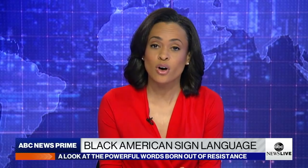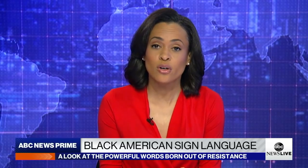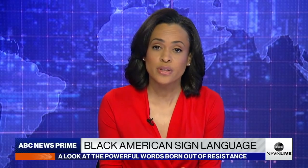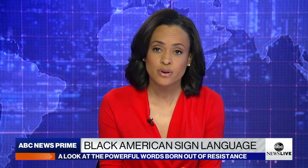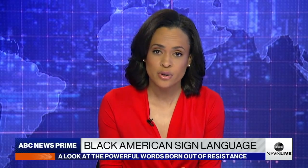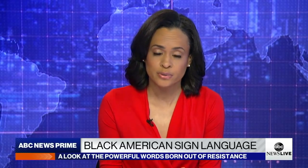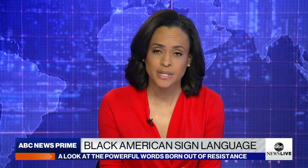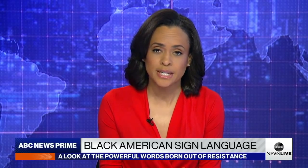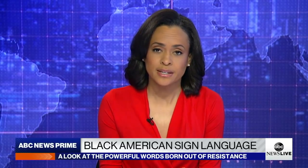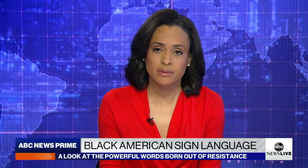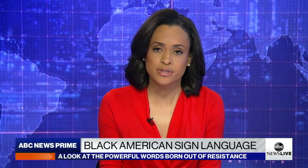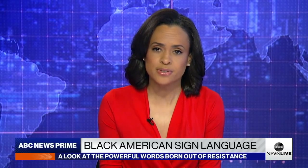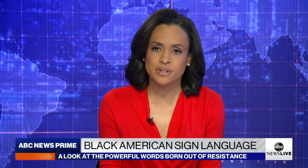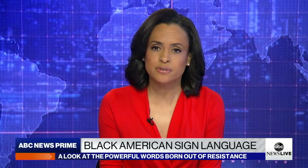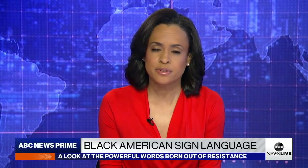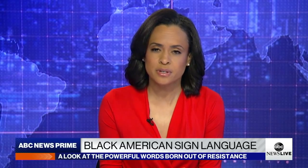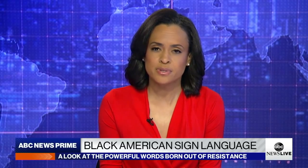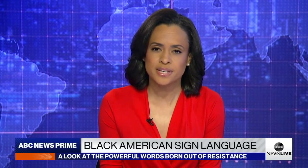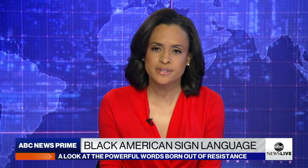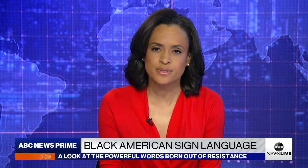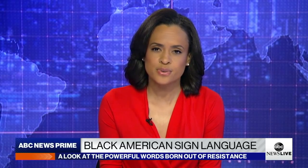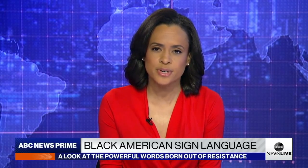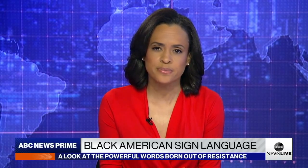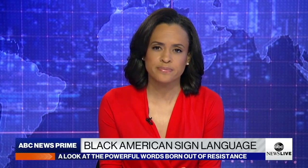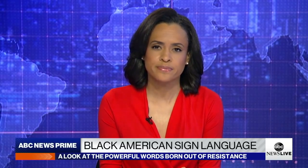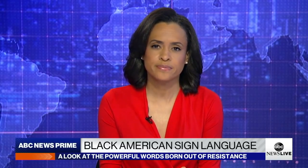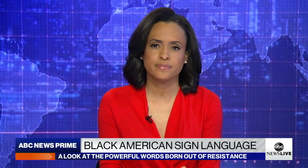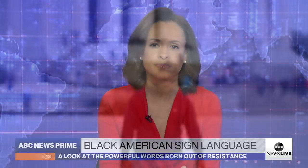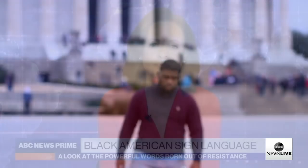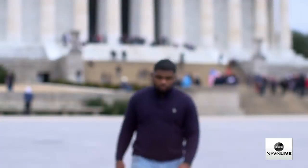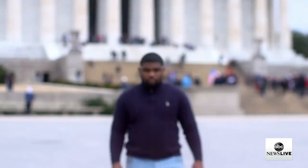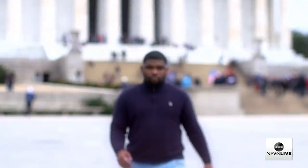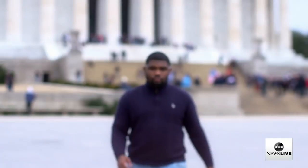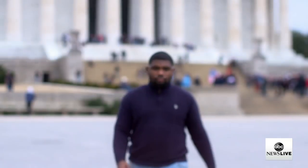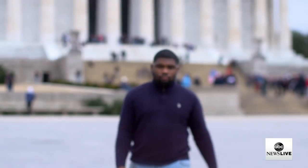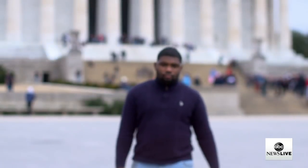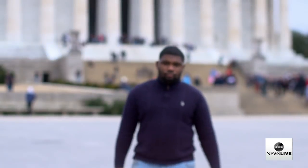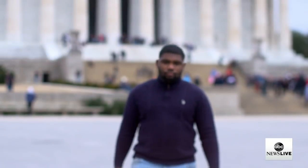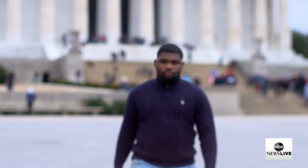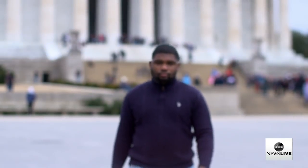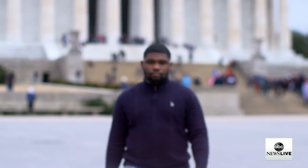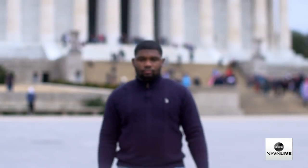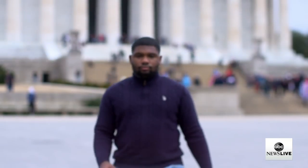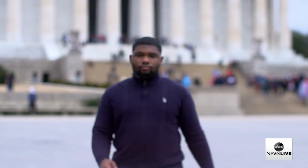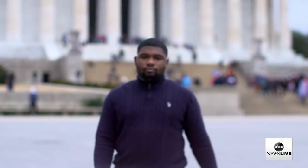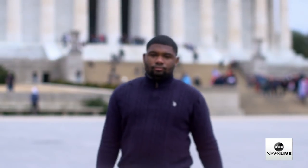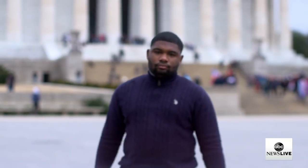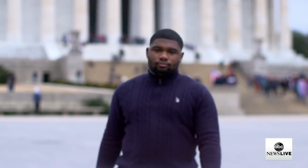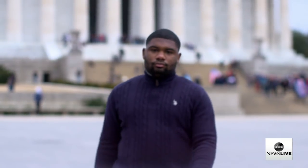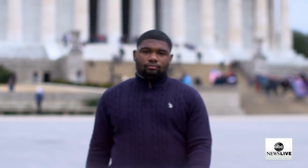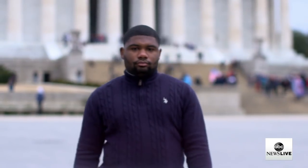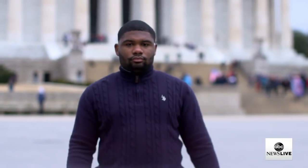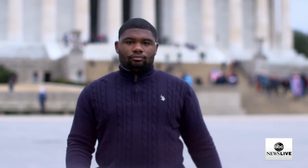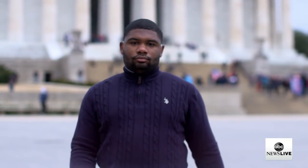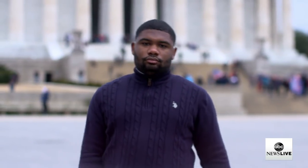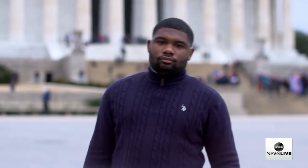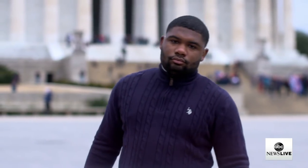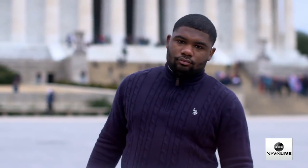all their own. ABC's Kira Phillips has this story. Let us not wallow in the valley of despair. From the footsteps